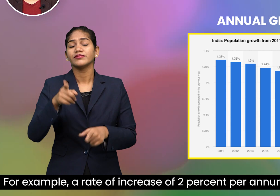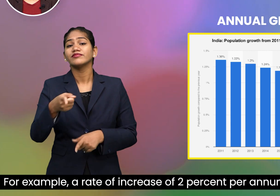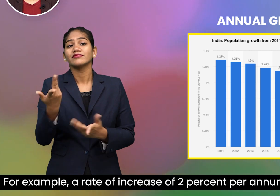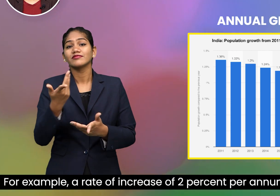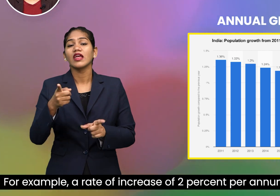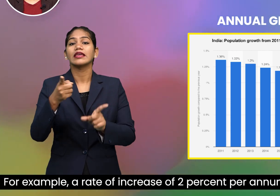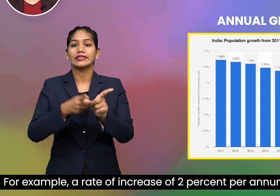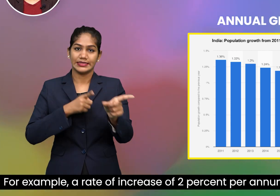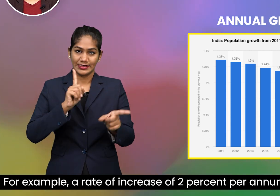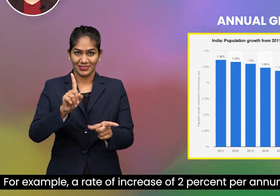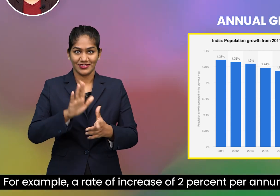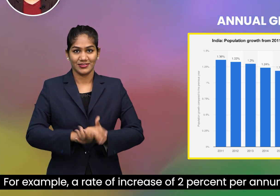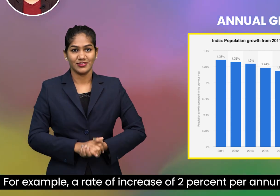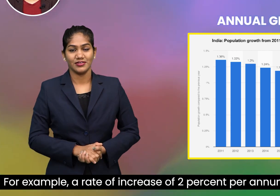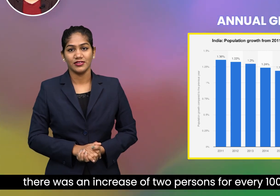year,